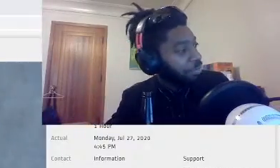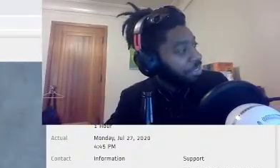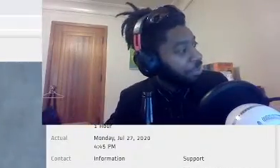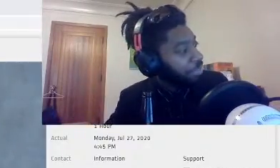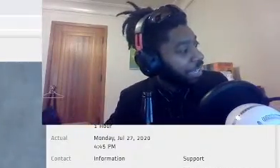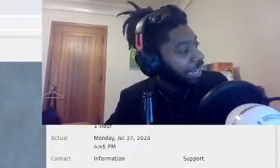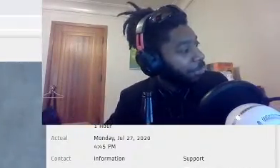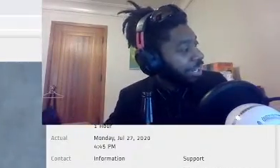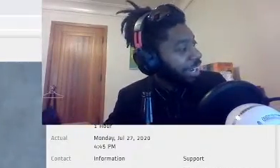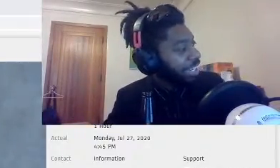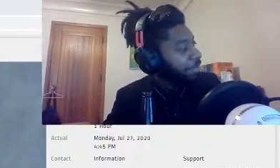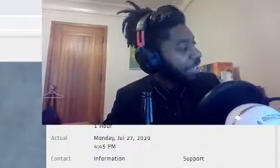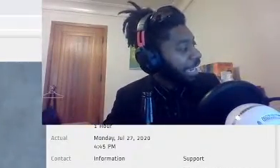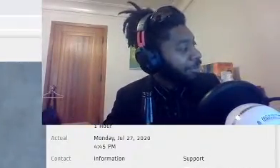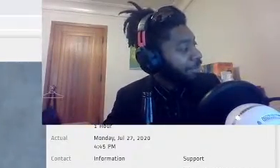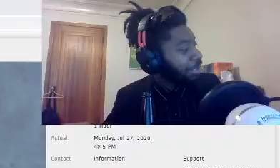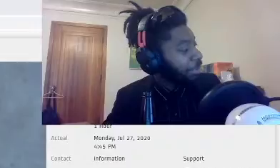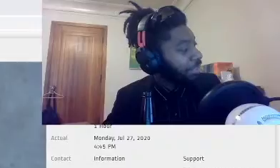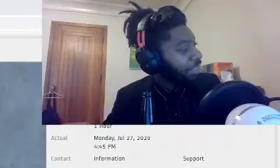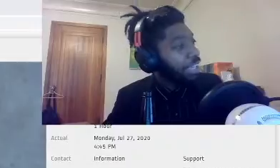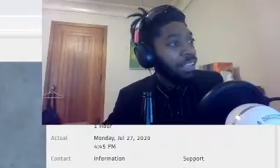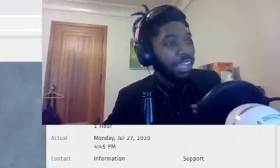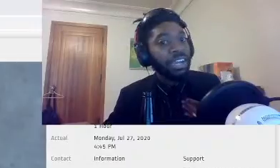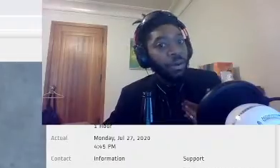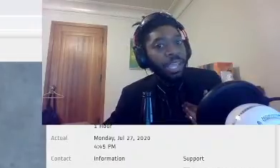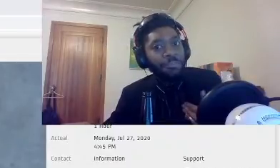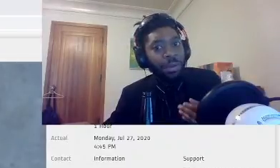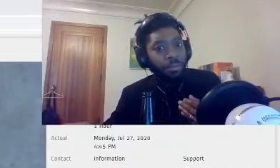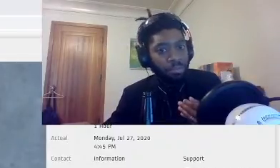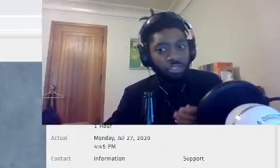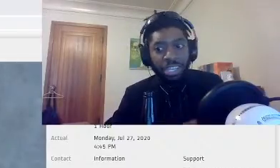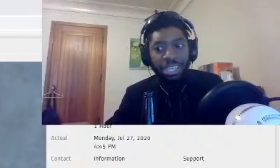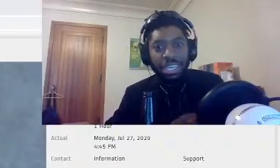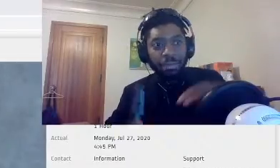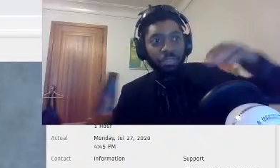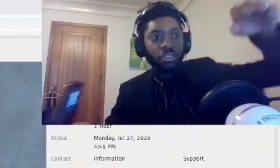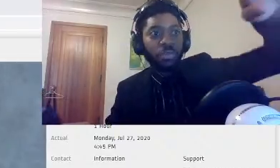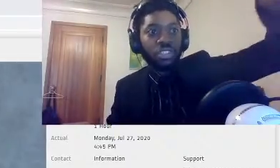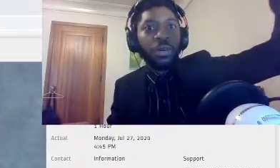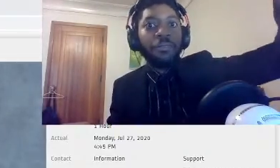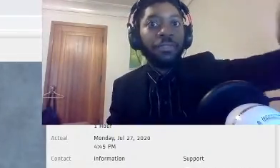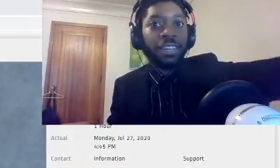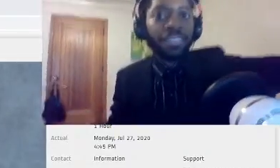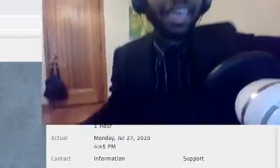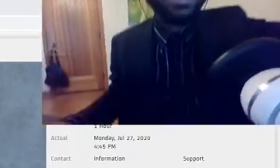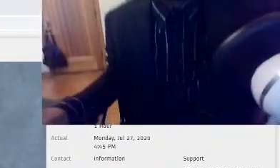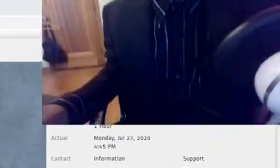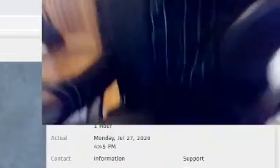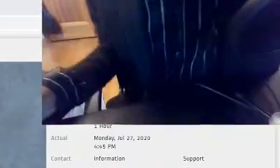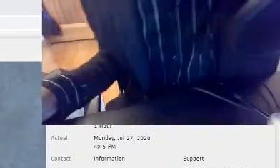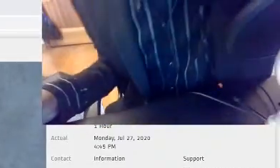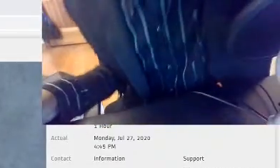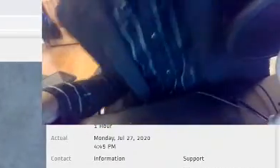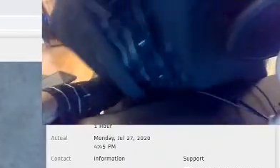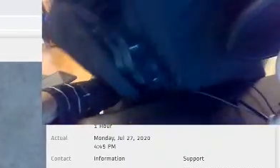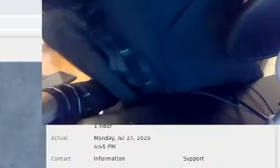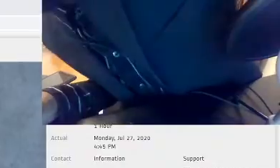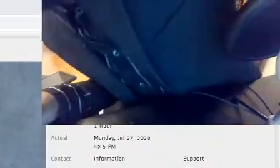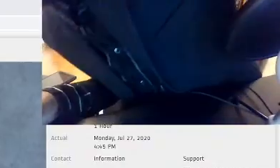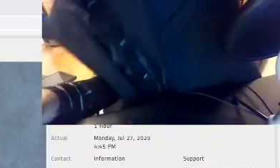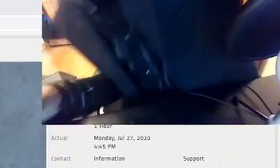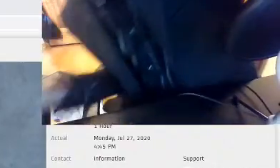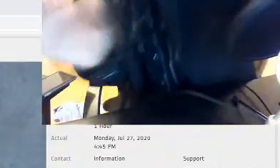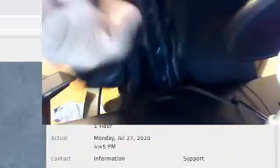was just messing with the camera. God, keep the camera in place. Like, I know I have problems with shaky cam too, but you know, I fixed that because I got, hold